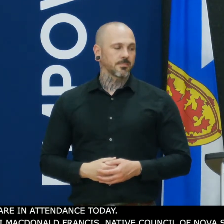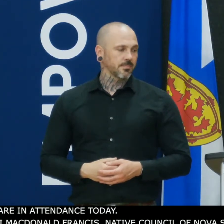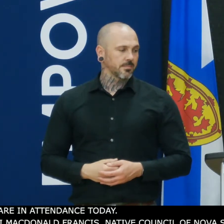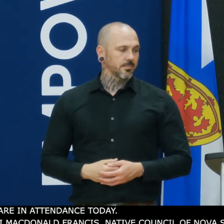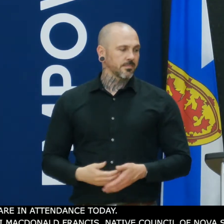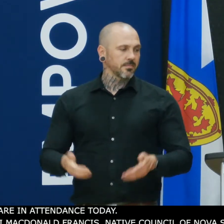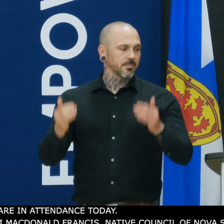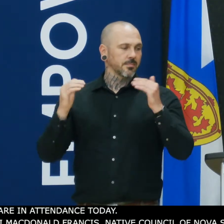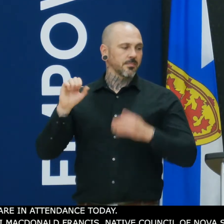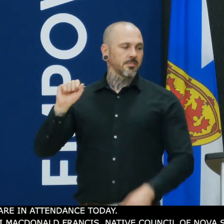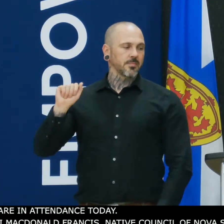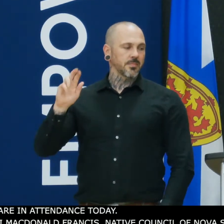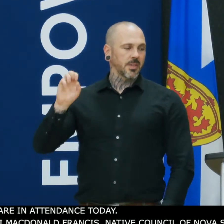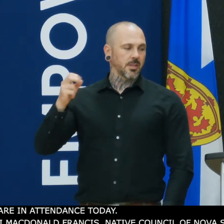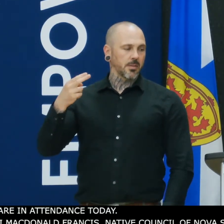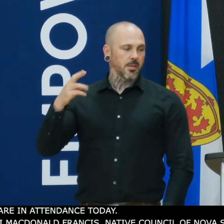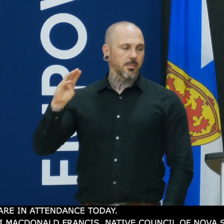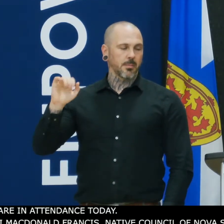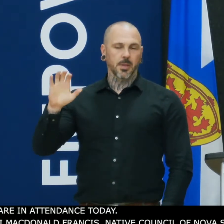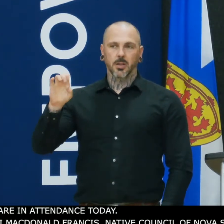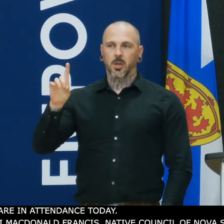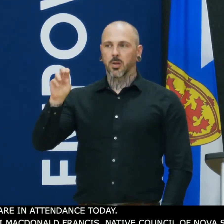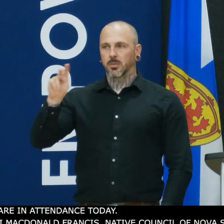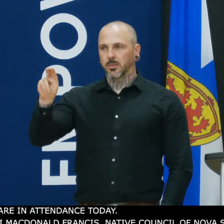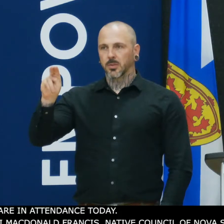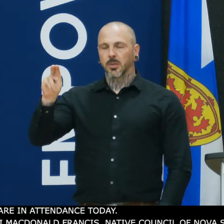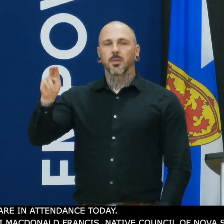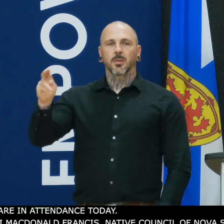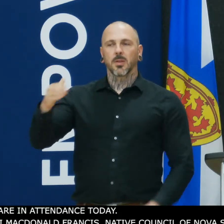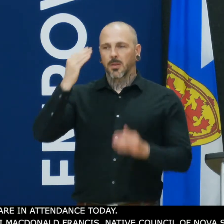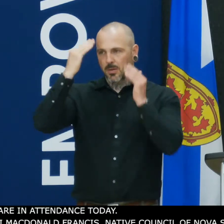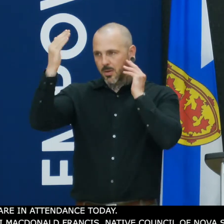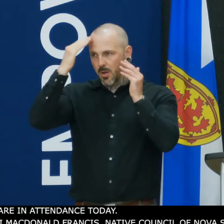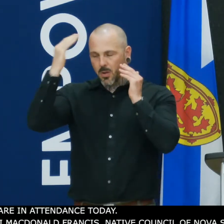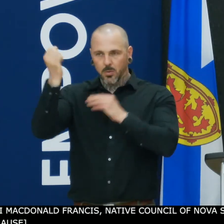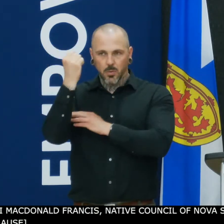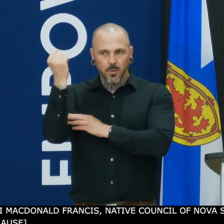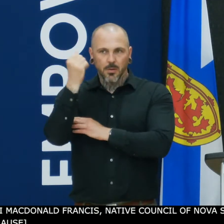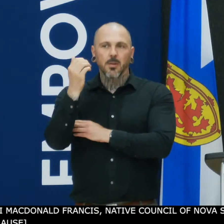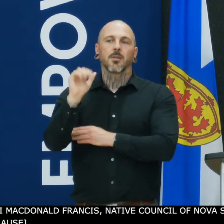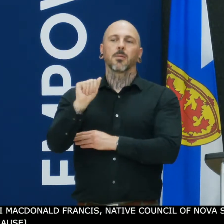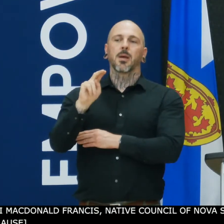Sarah McDonald, Knowledge Holder from Annapolis Valley First Nation.